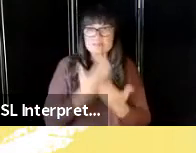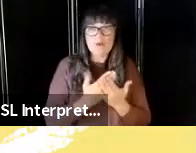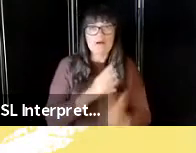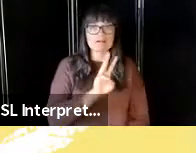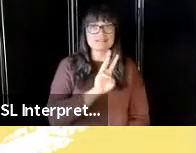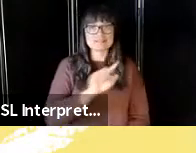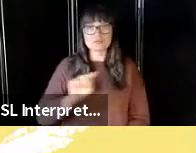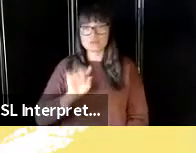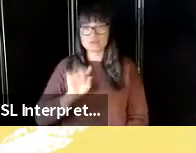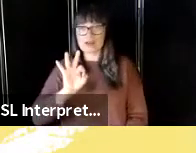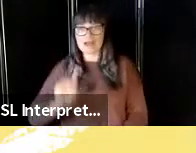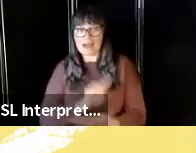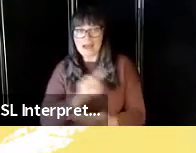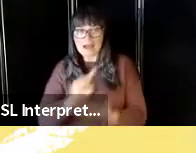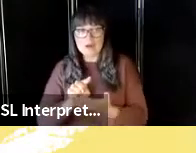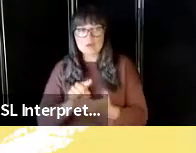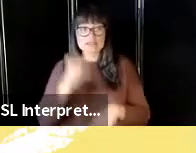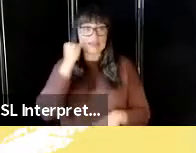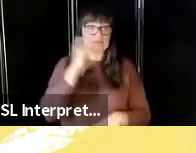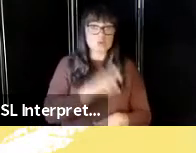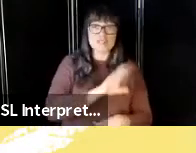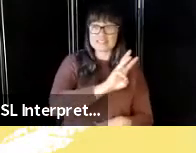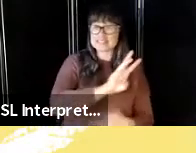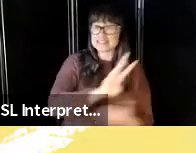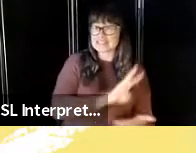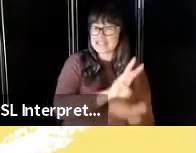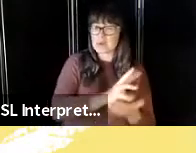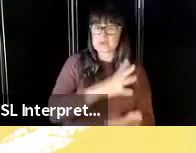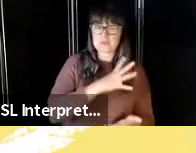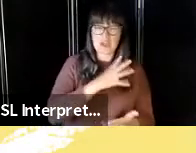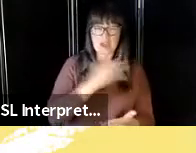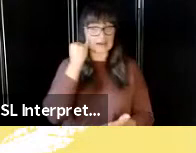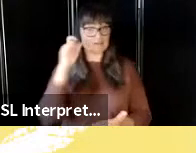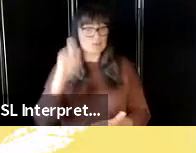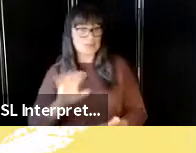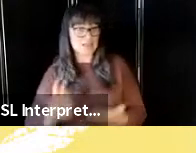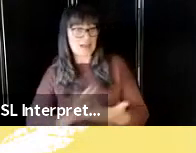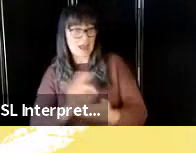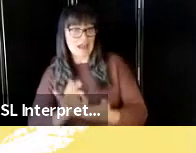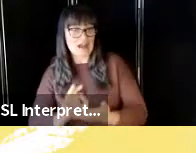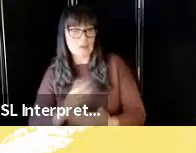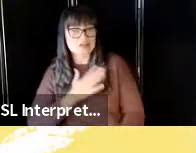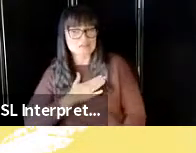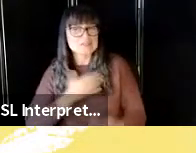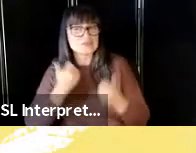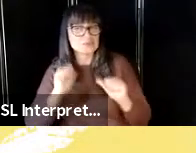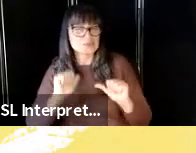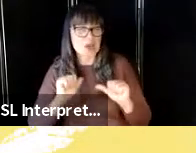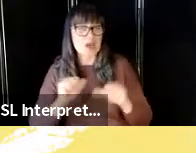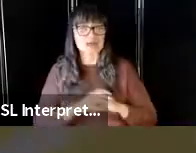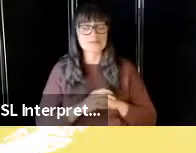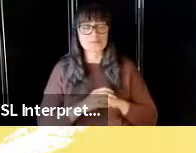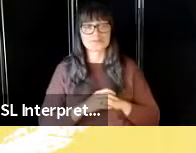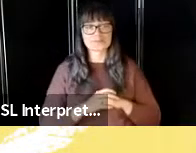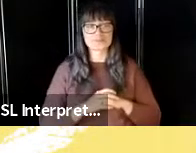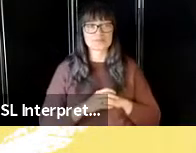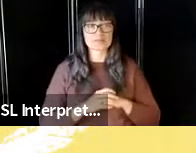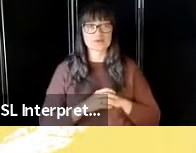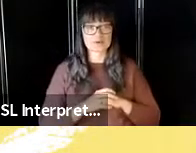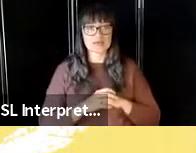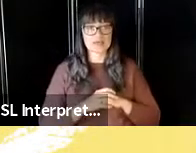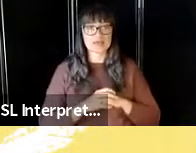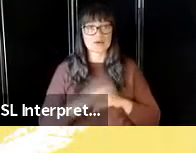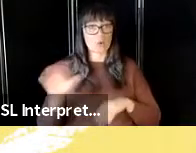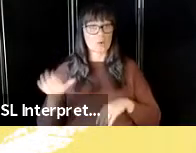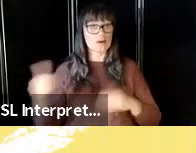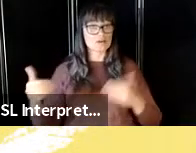6, great. If you need 9, try to get that. Be as consistent as you can. So I think those are the do's. What else